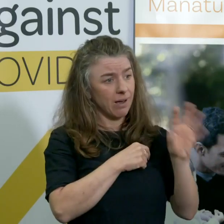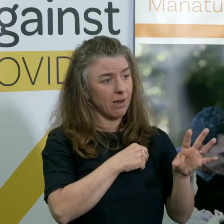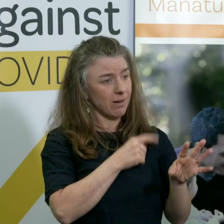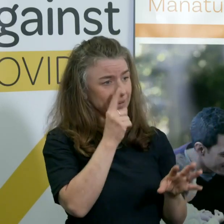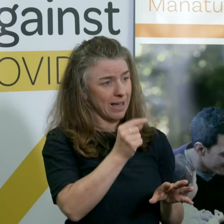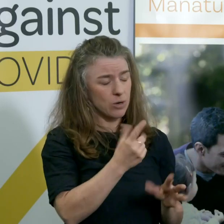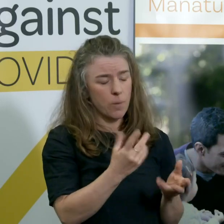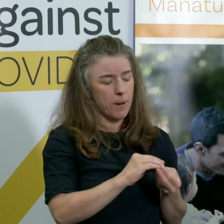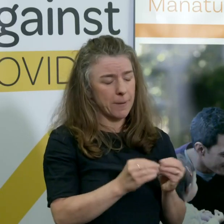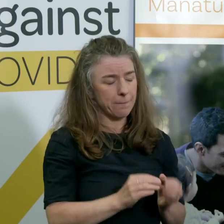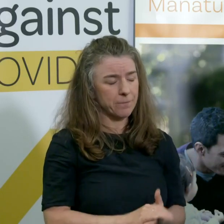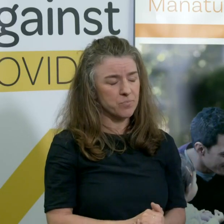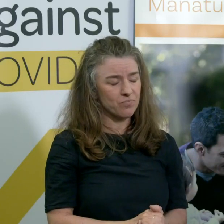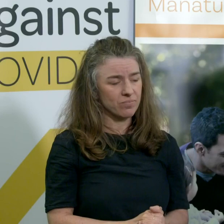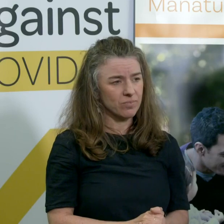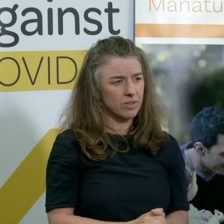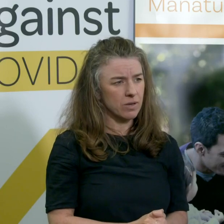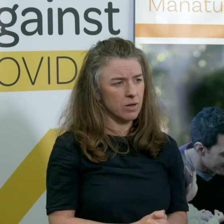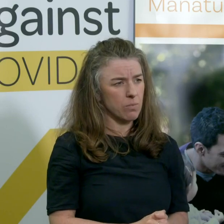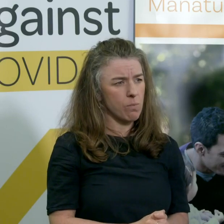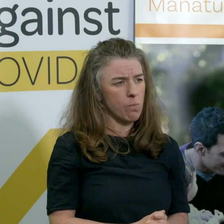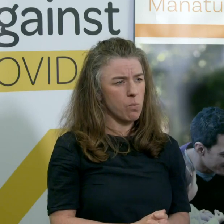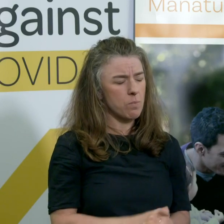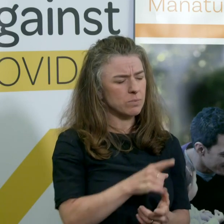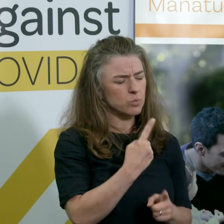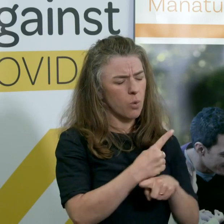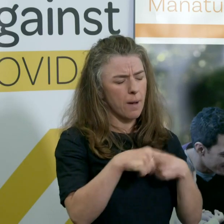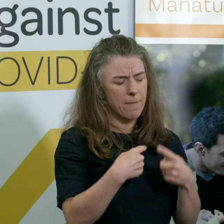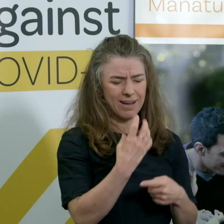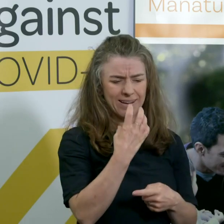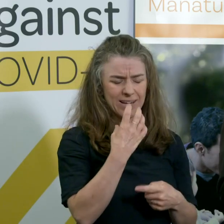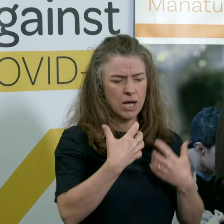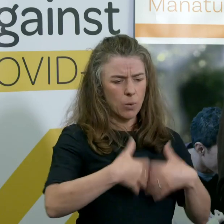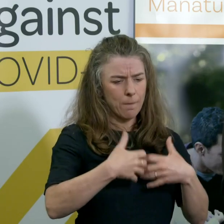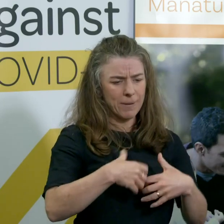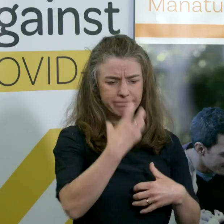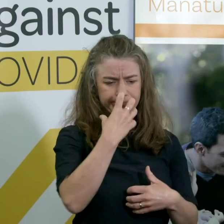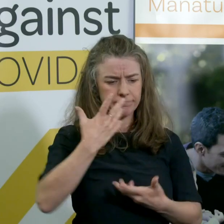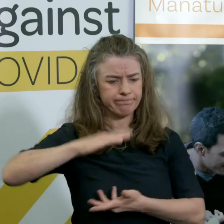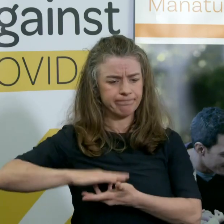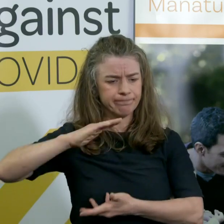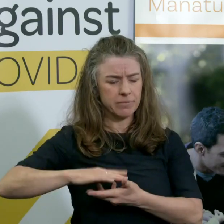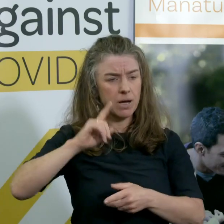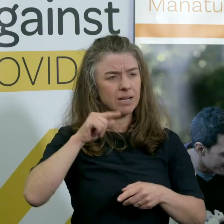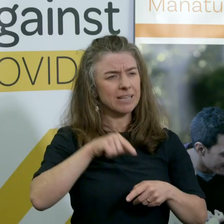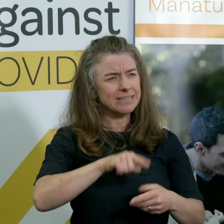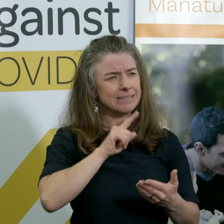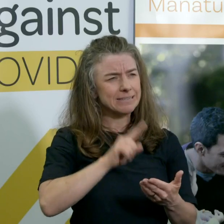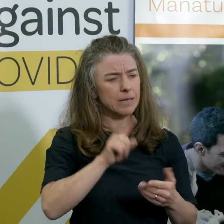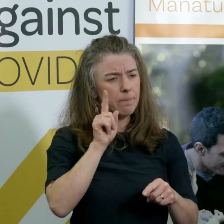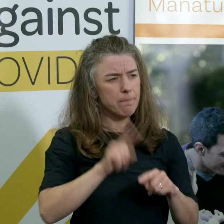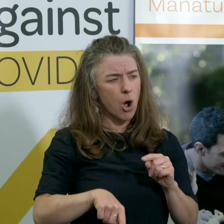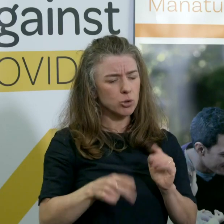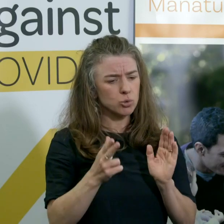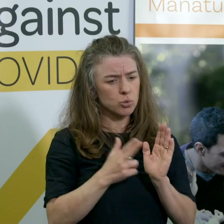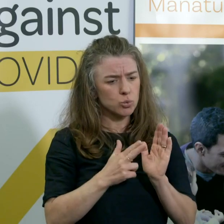then replenish it. How much So if we PPE? look at ventilators, there was an article last night that said most of the ventilators in New Zealand are actually already